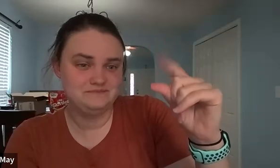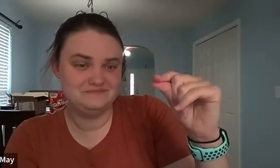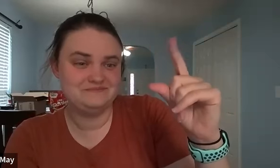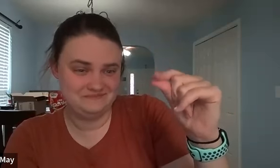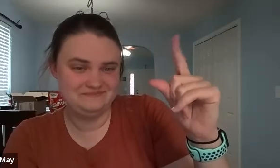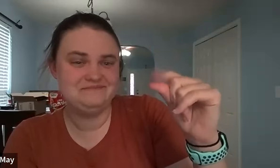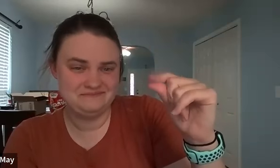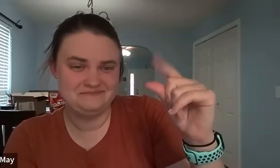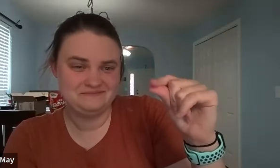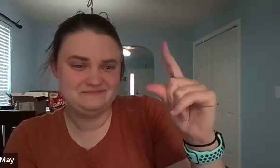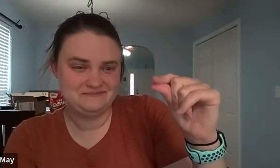And